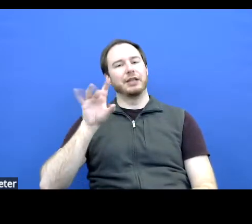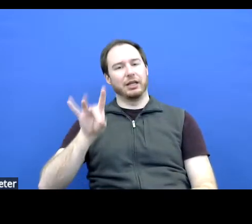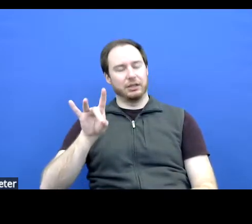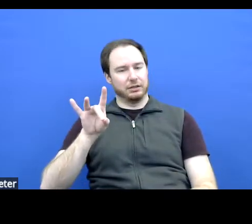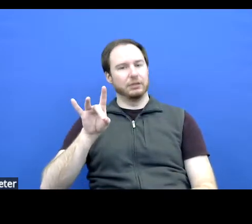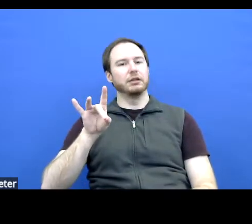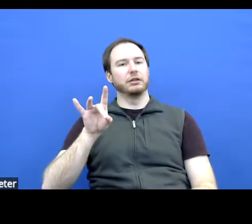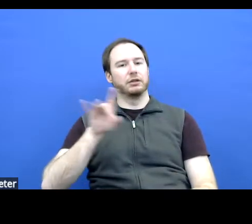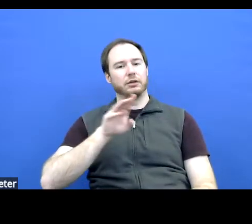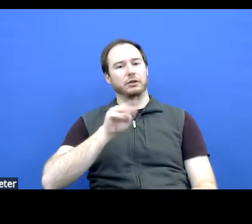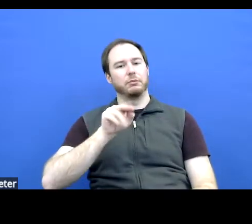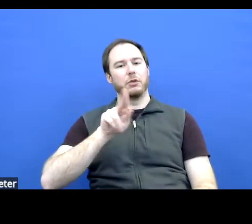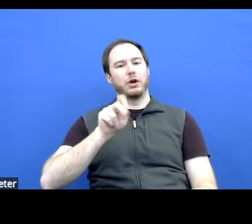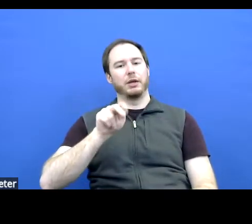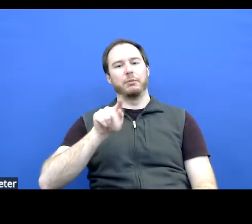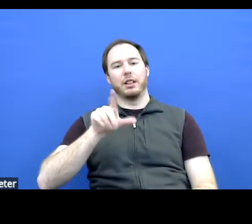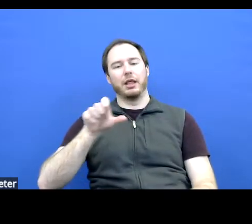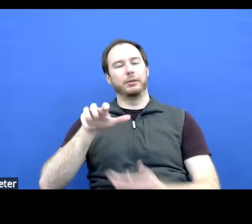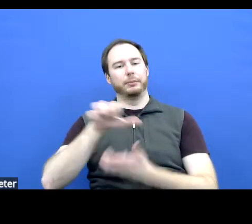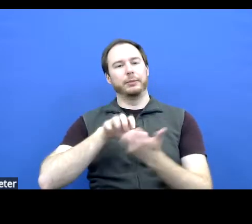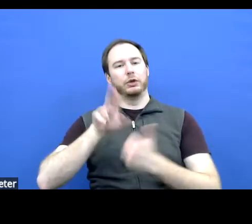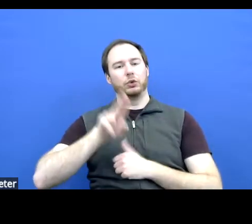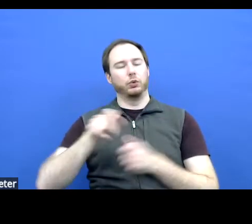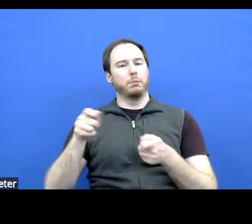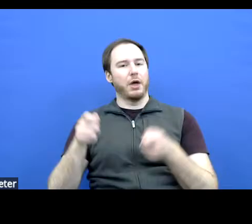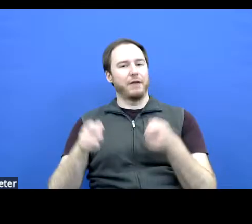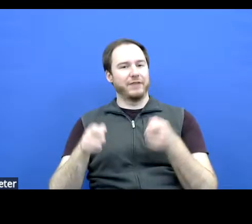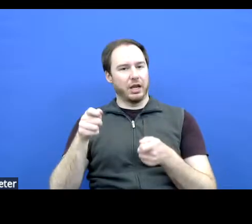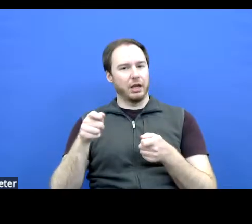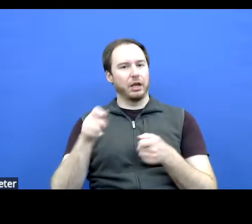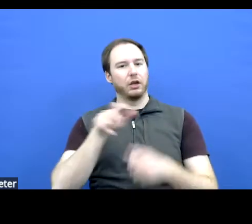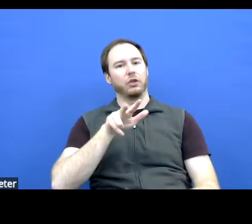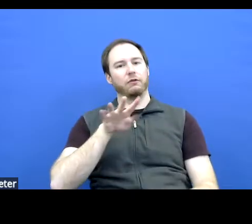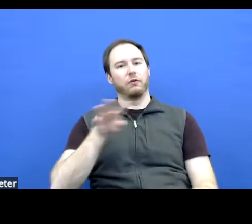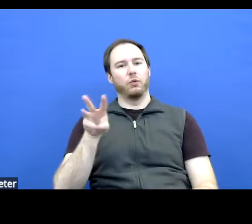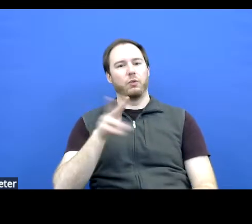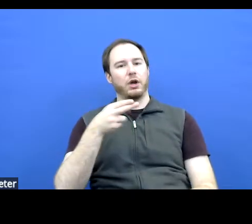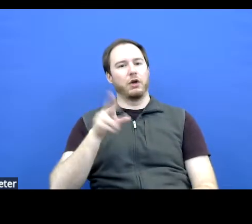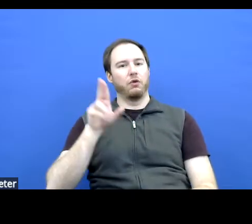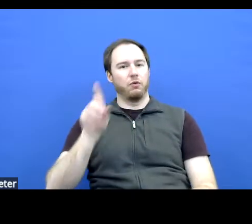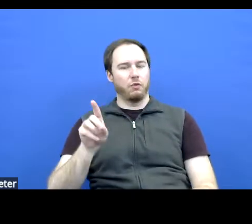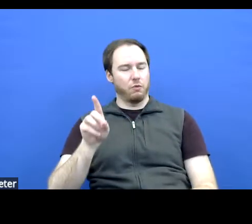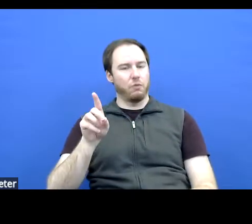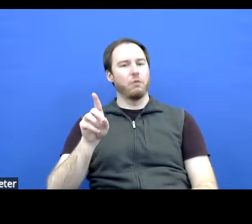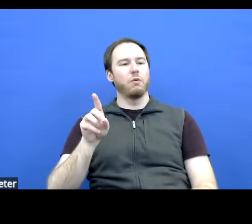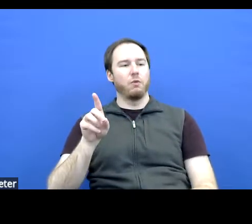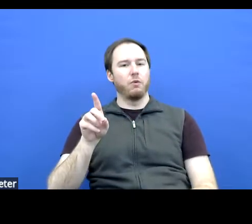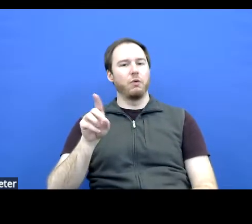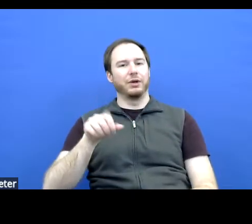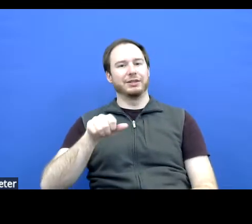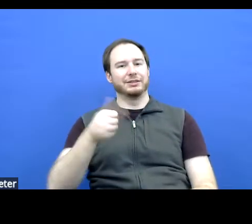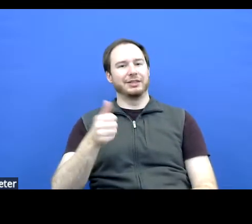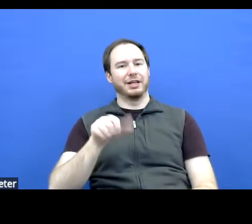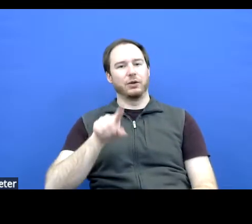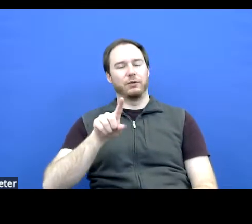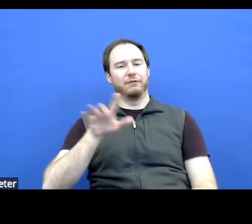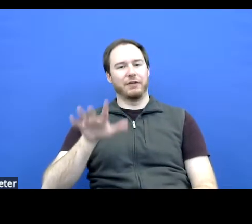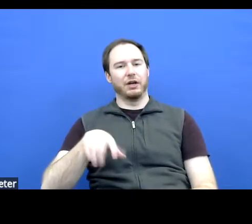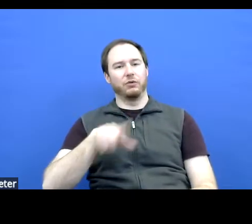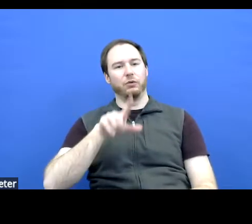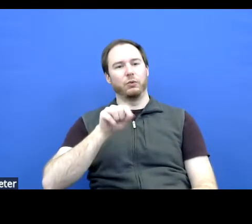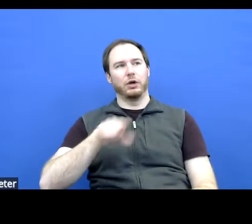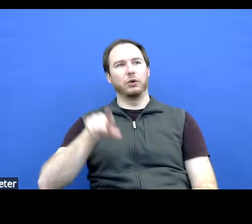2026-008, Marketplace Mixed Use Modification, 34 West Henrietta Road, 10, 15,